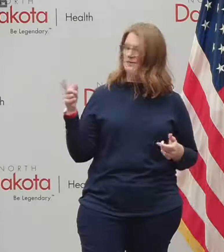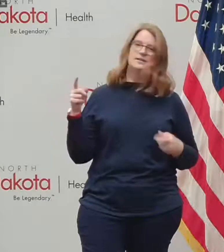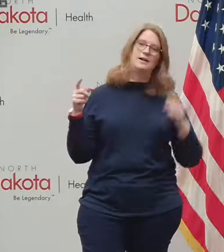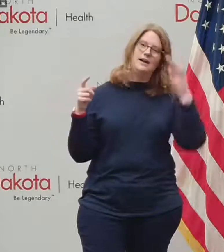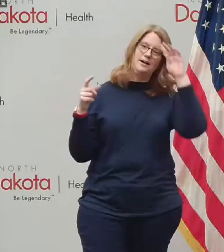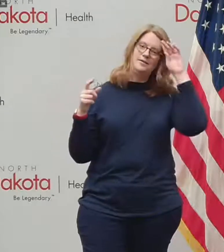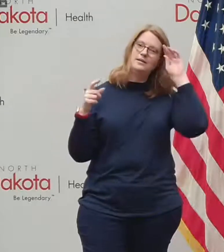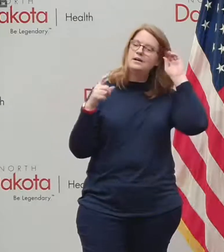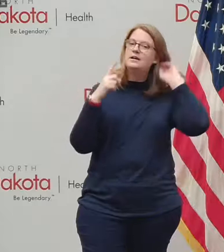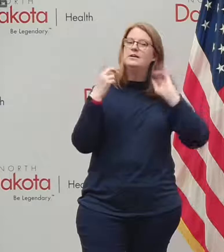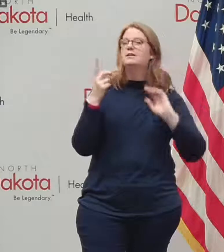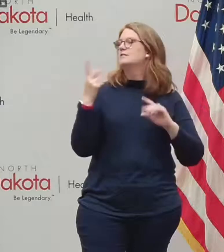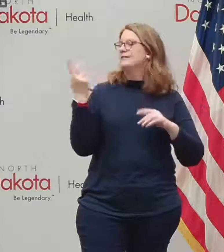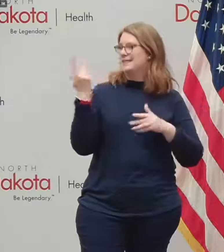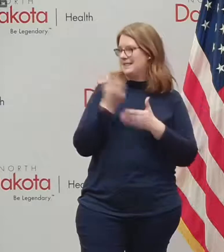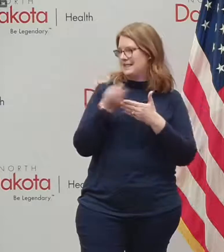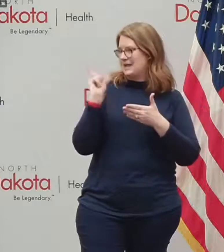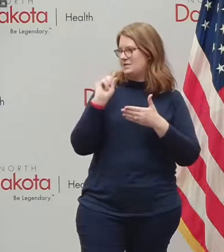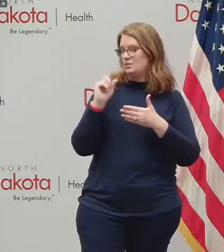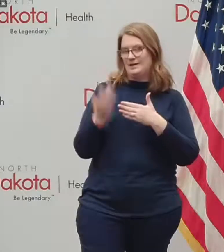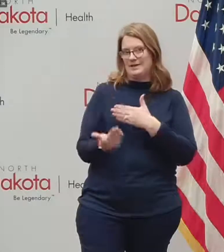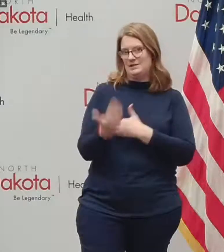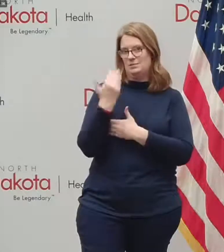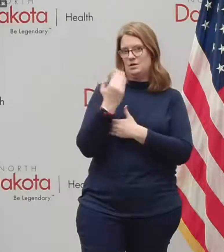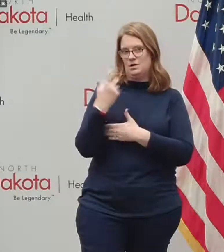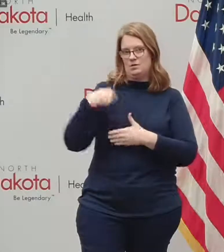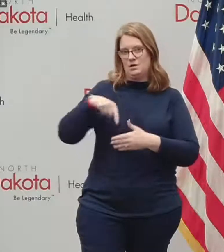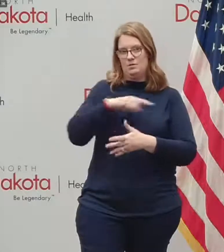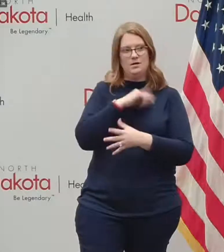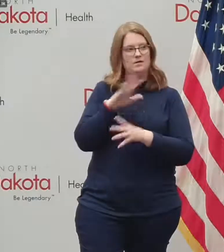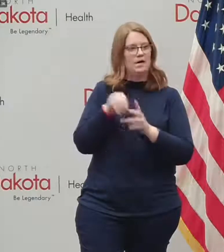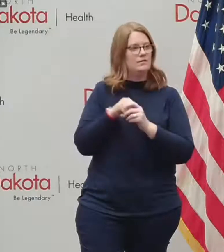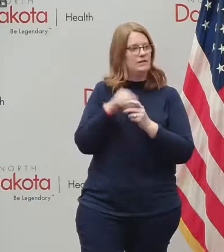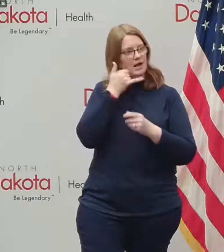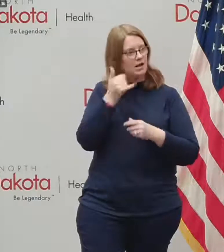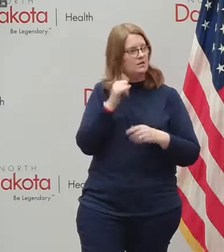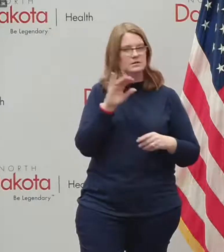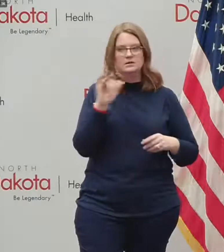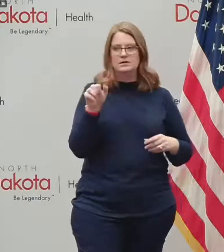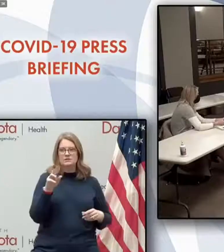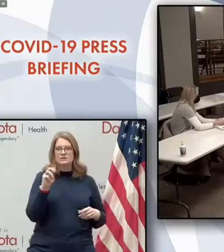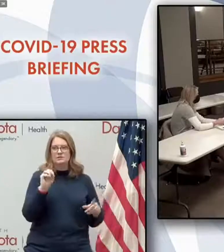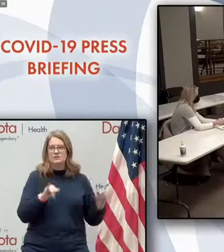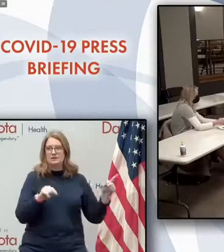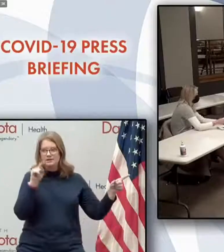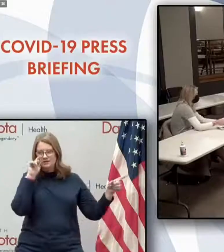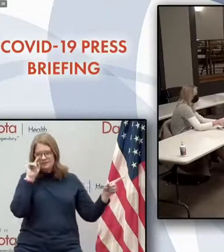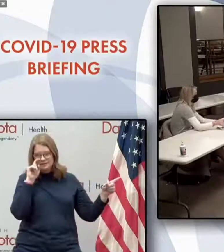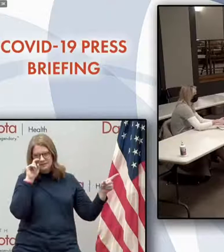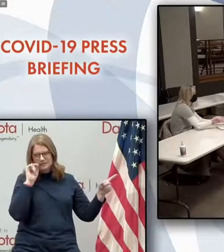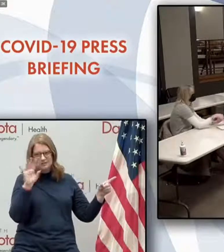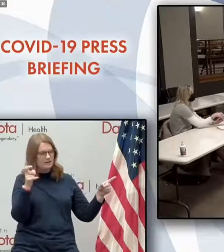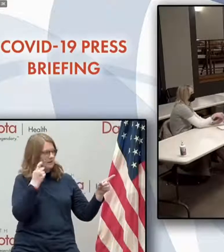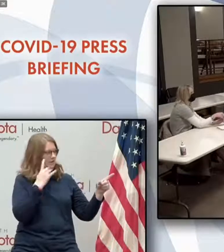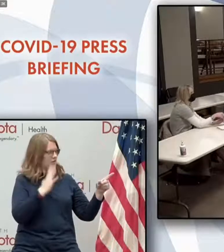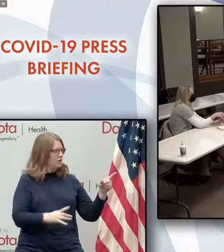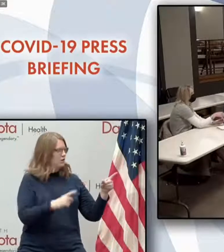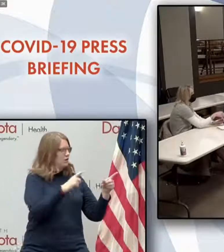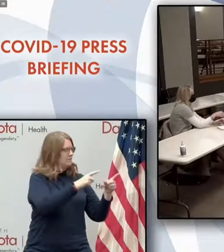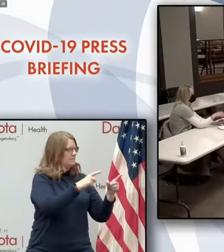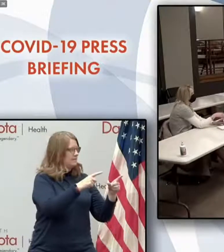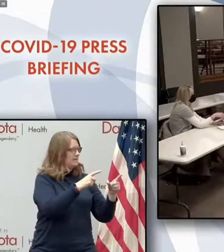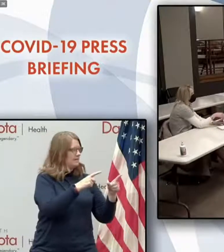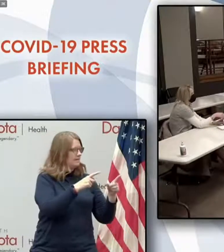all the calls with me last week and on the call this morning with the hospital leaders. Jeremy? Governor, I'm just wondering, are you convinced that this